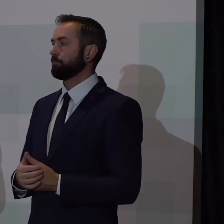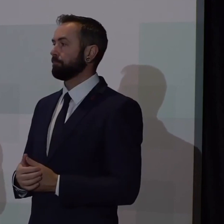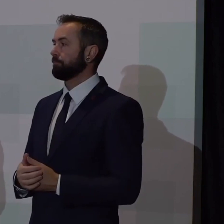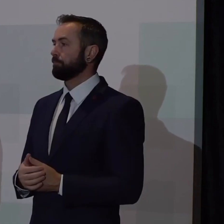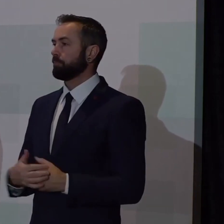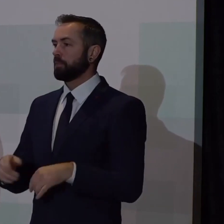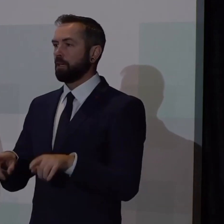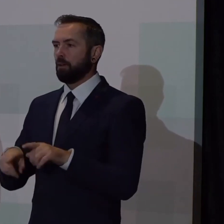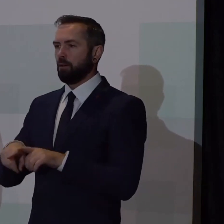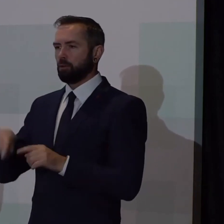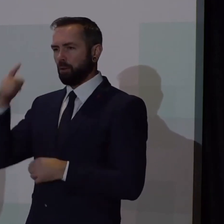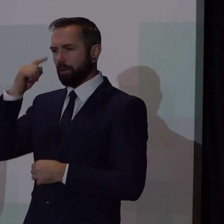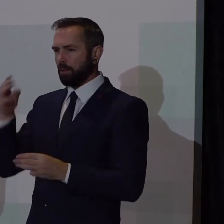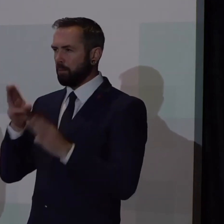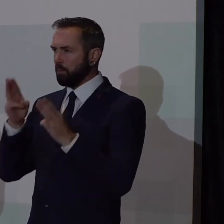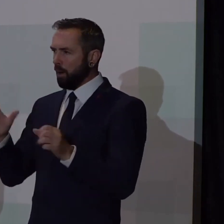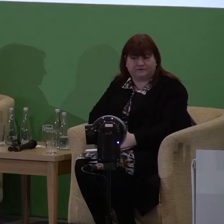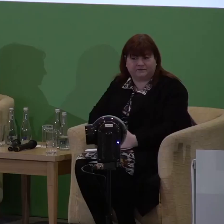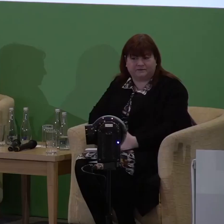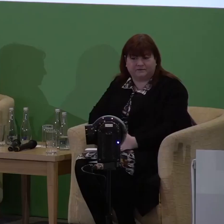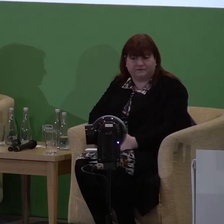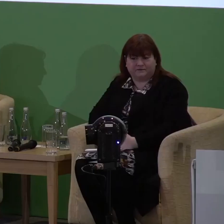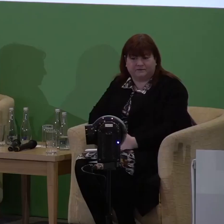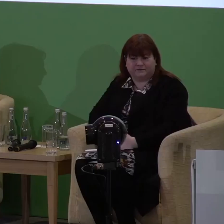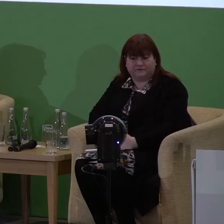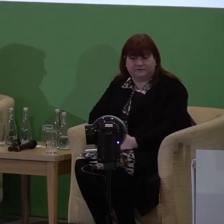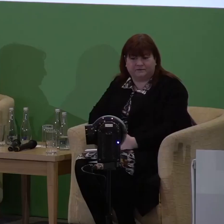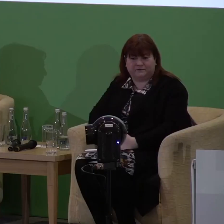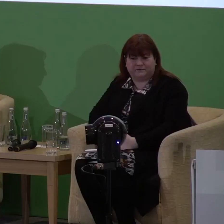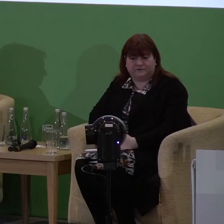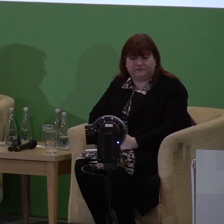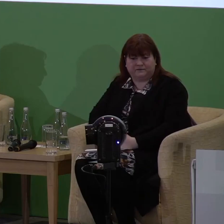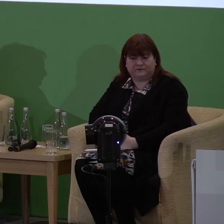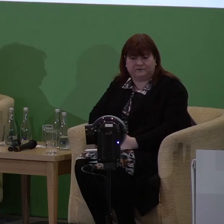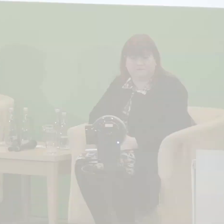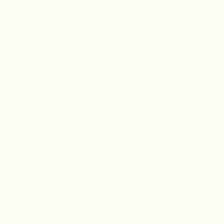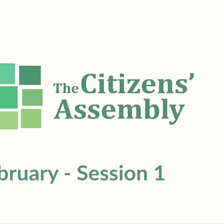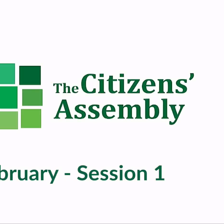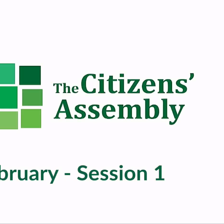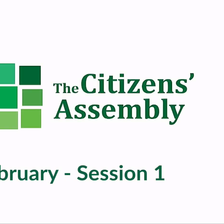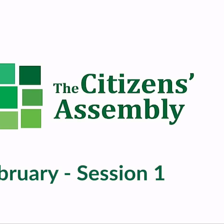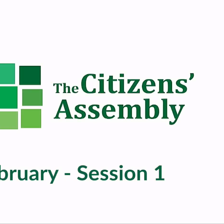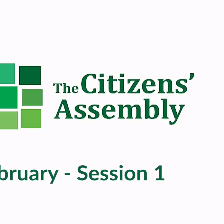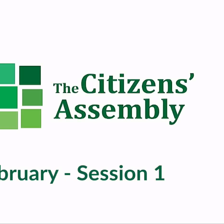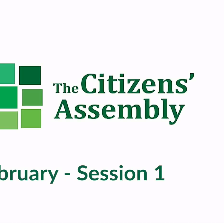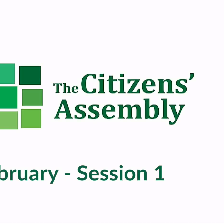also that was very powerful and very moving testimony. So we're going to end the live stream now.